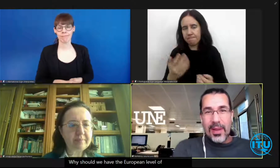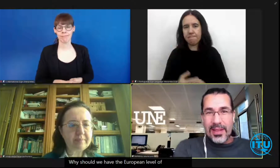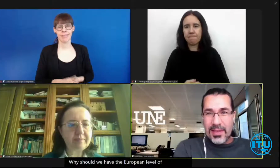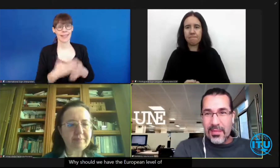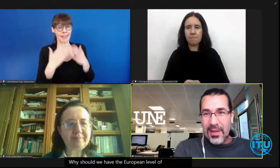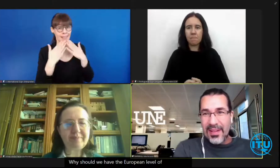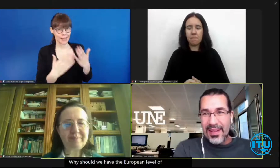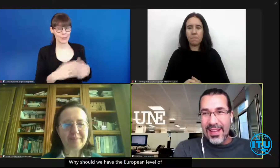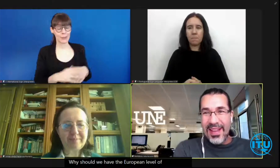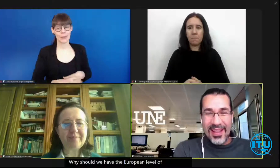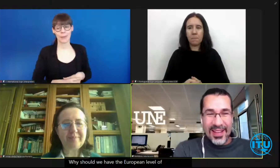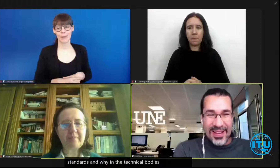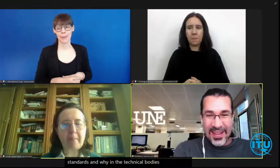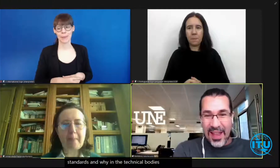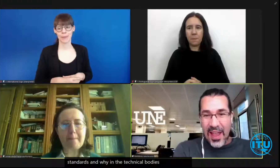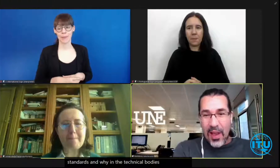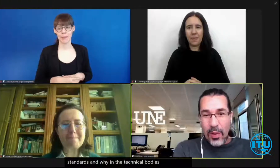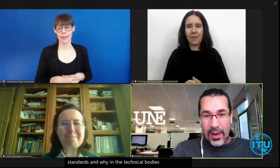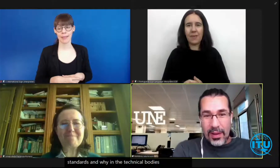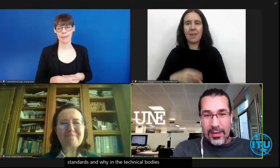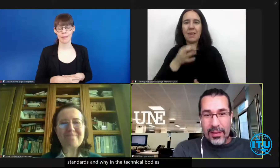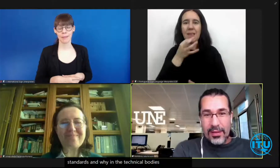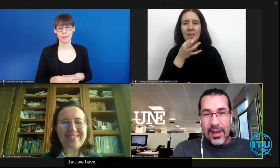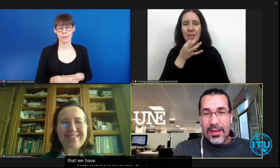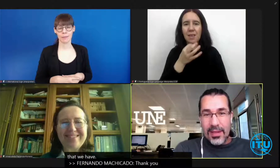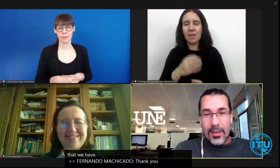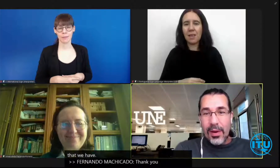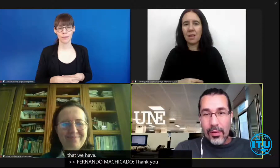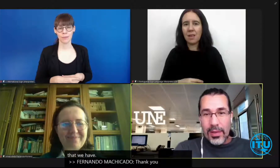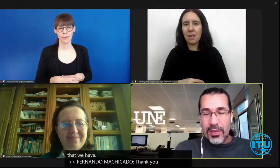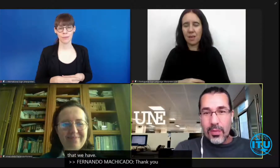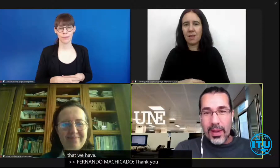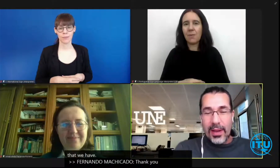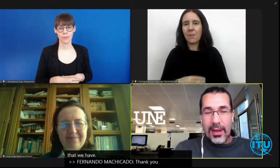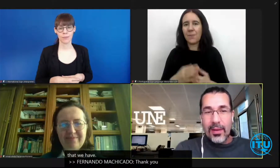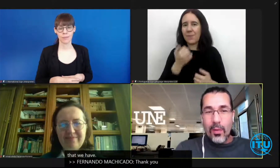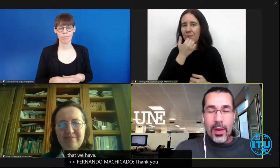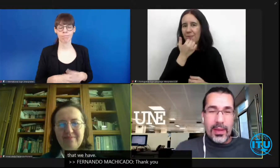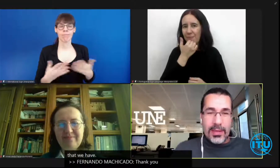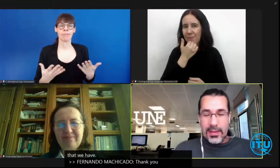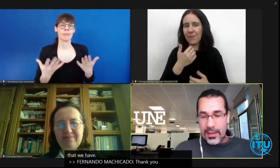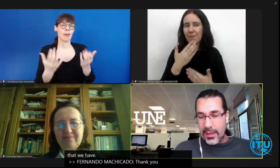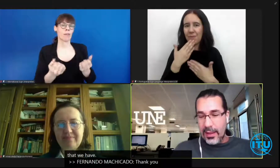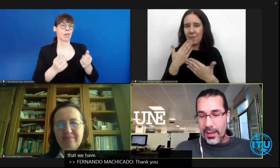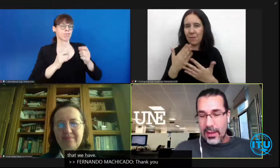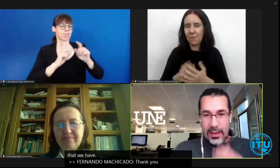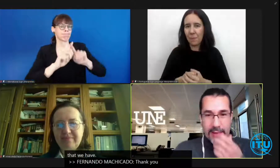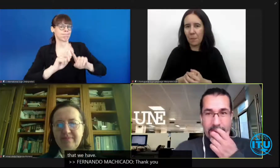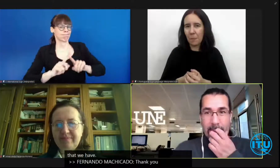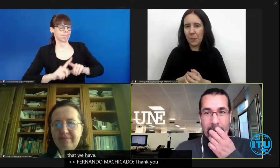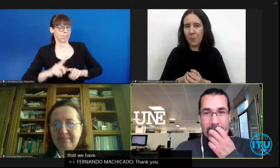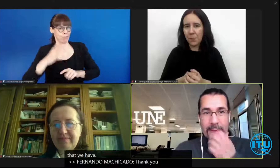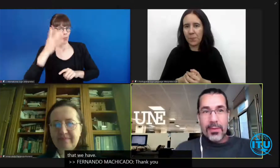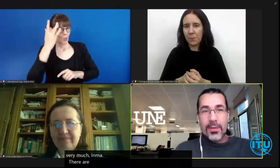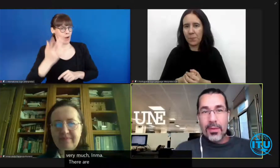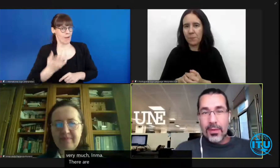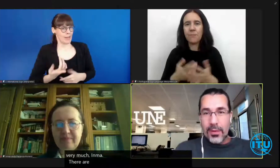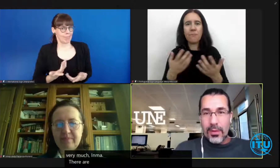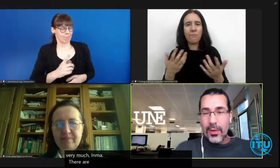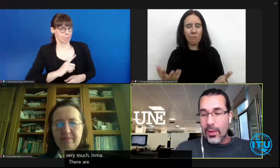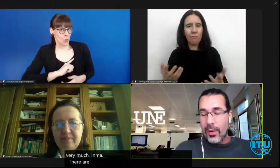Thank you very much, Ima. Well, there are several reasons why it's